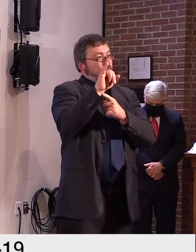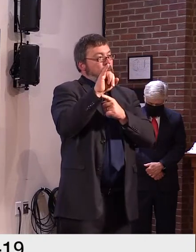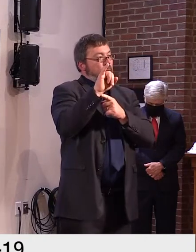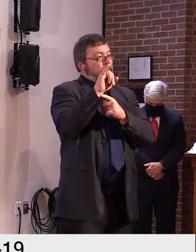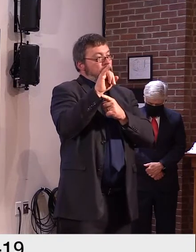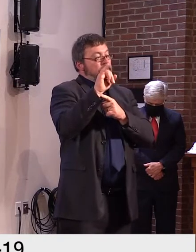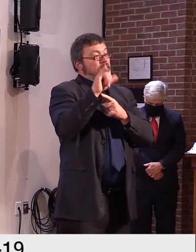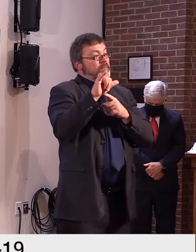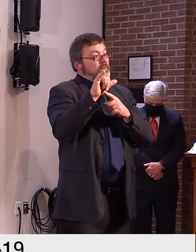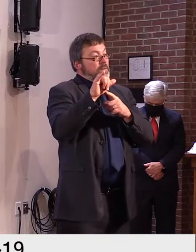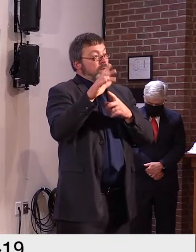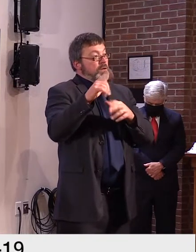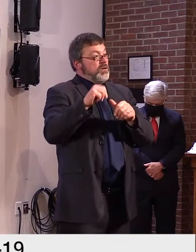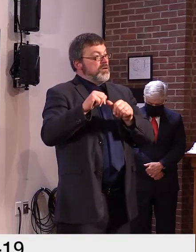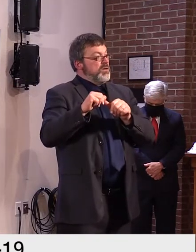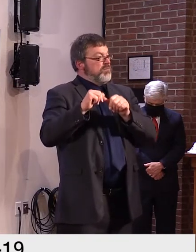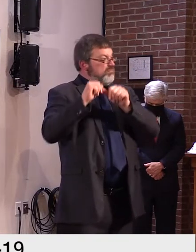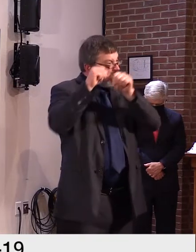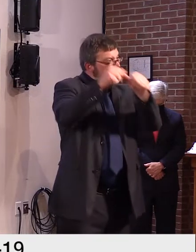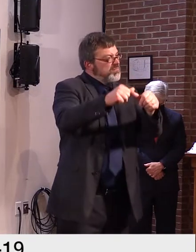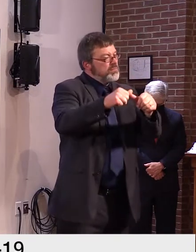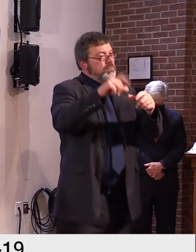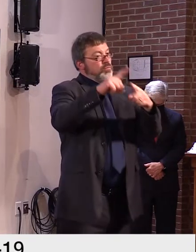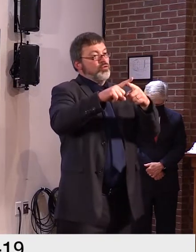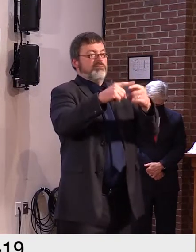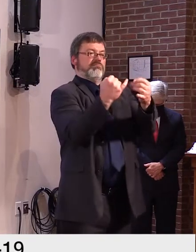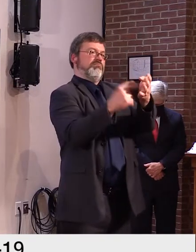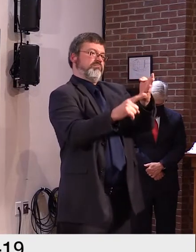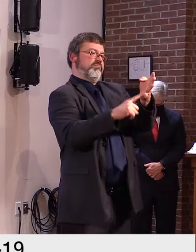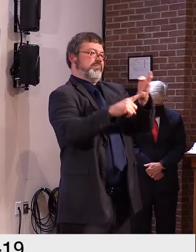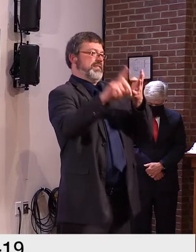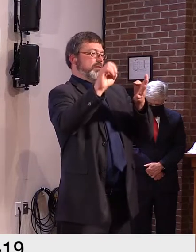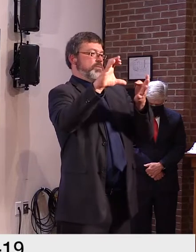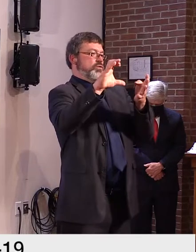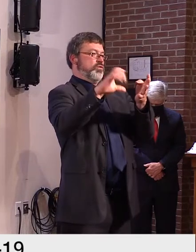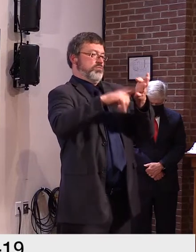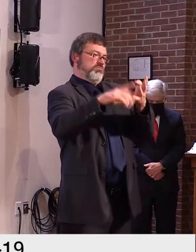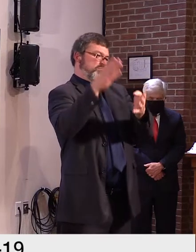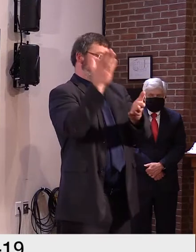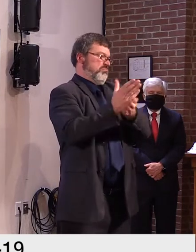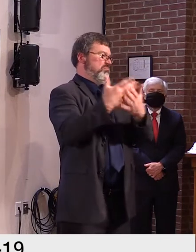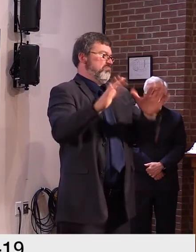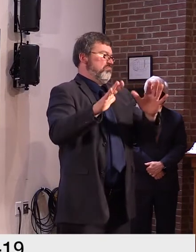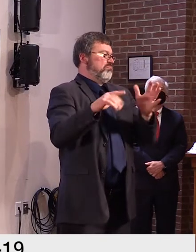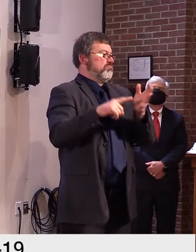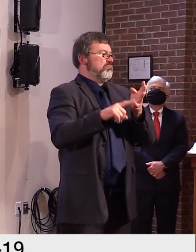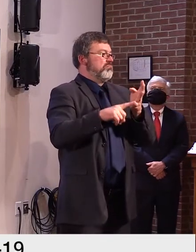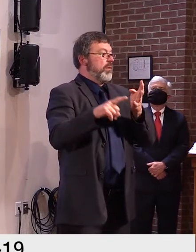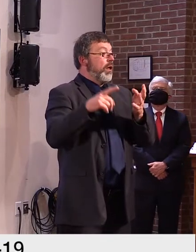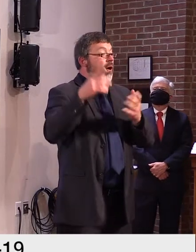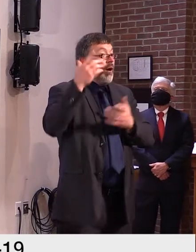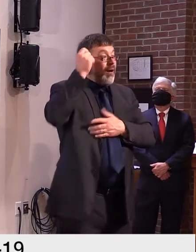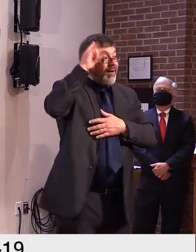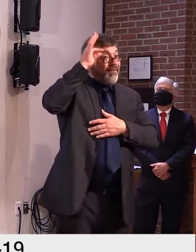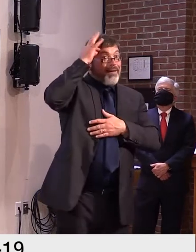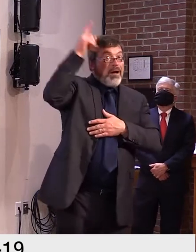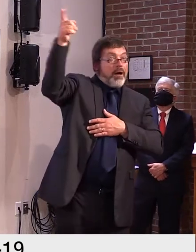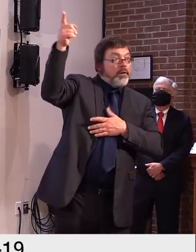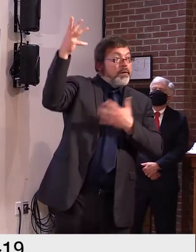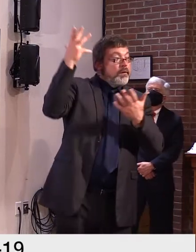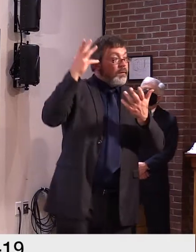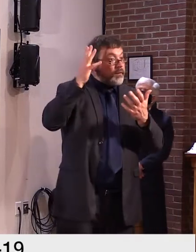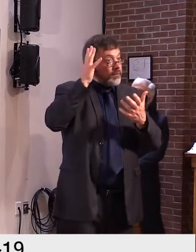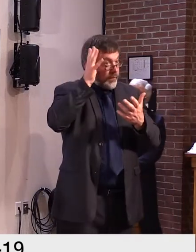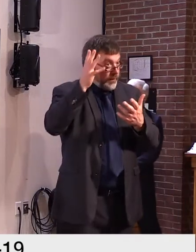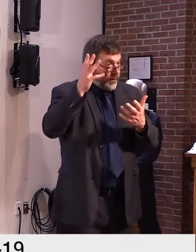year. You know, unfortunately, I don't know where the federal stimulus money will end up,